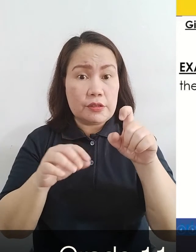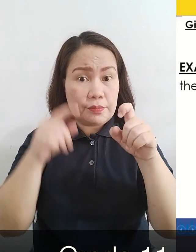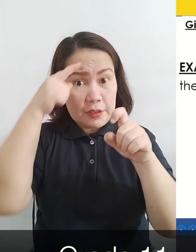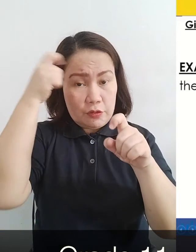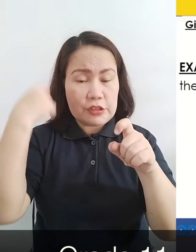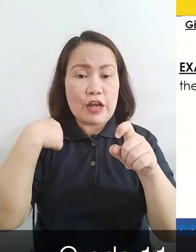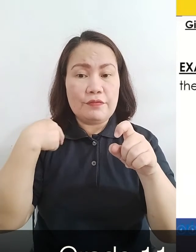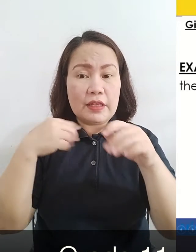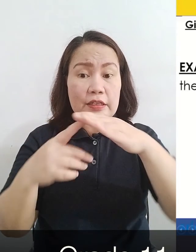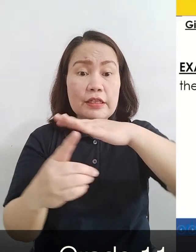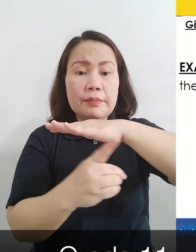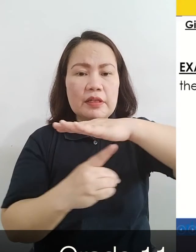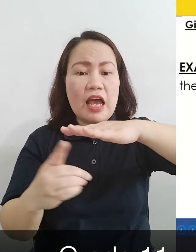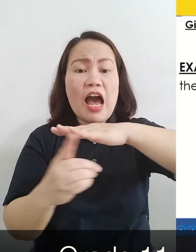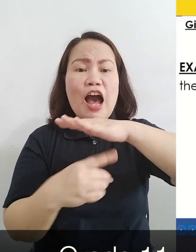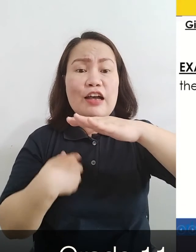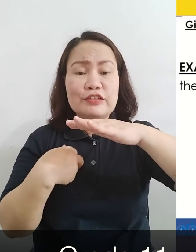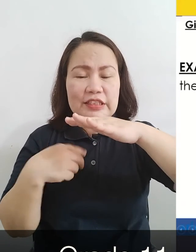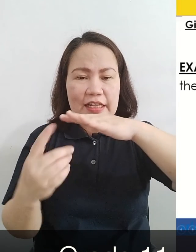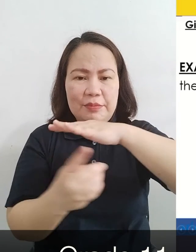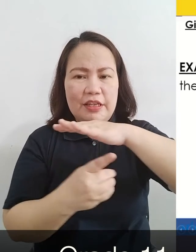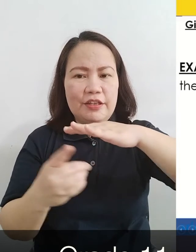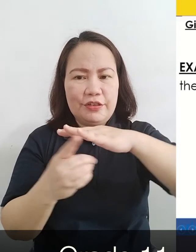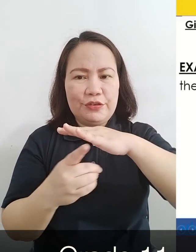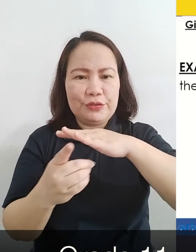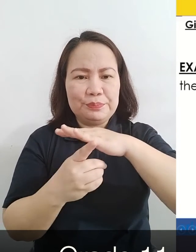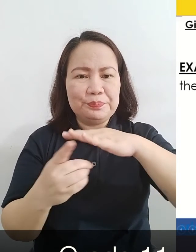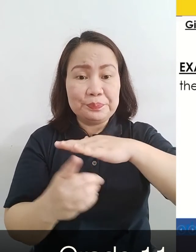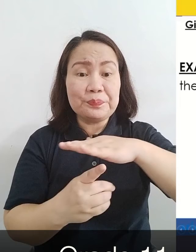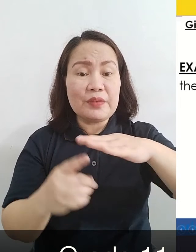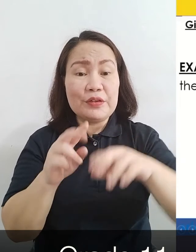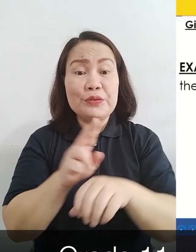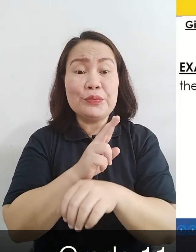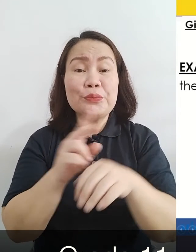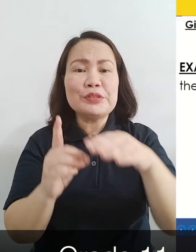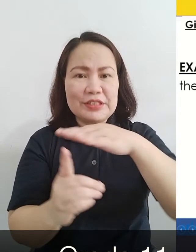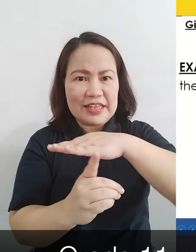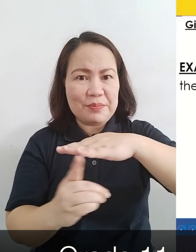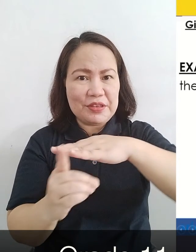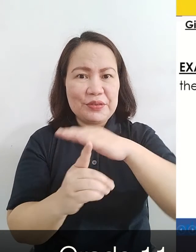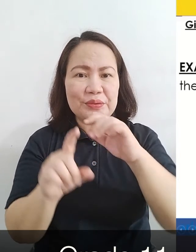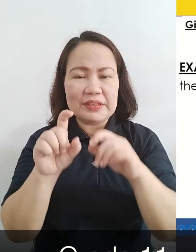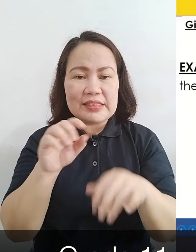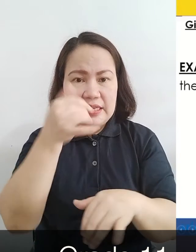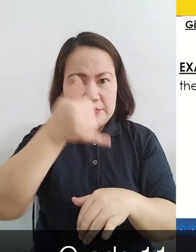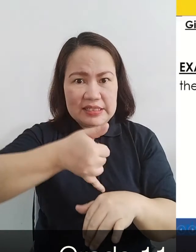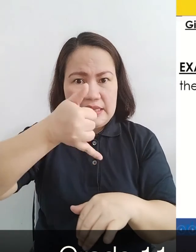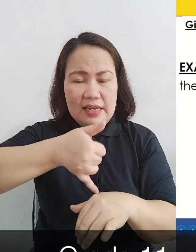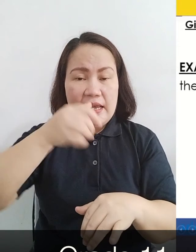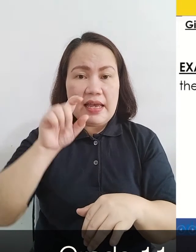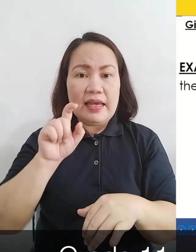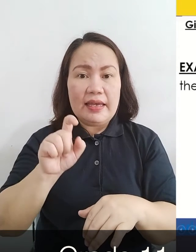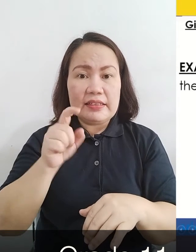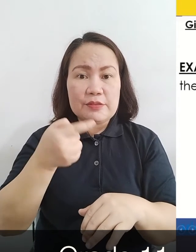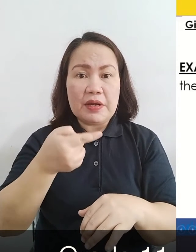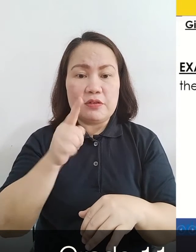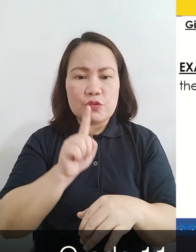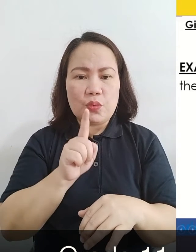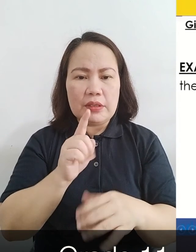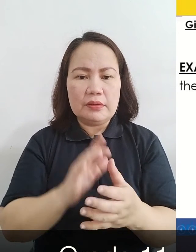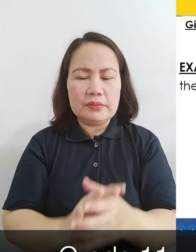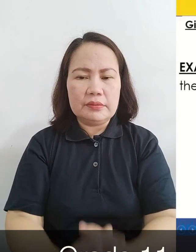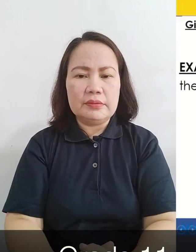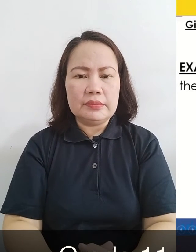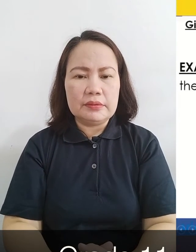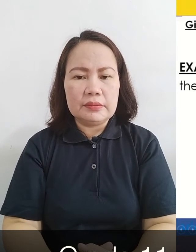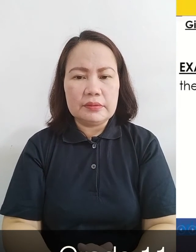kayo or may clue na kayo ay ito, gagamitin to kasi merong x minus 1 sa baba. So, ang